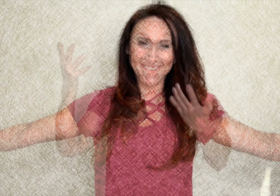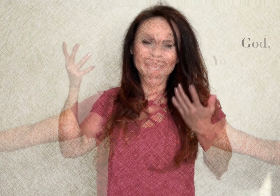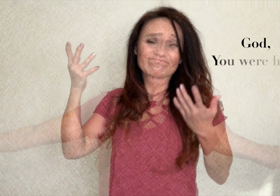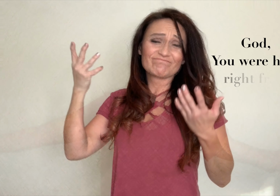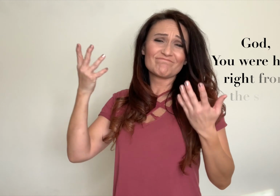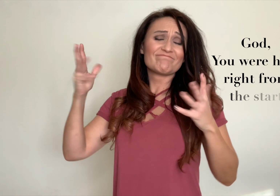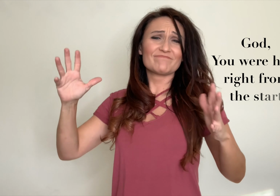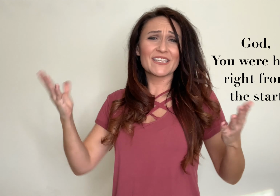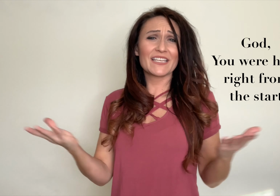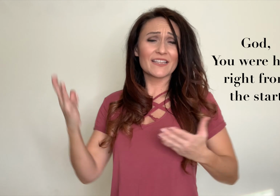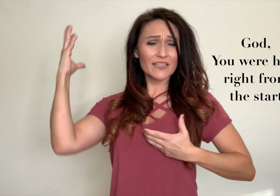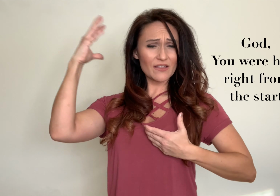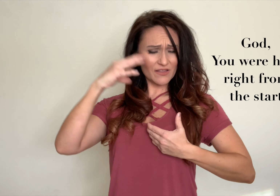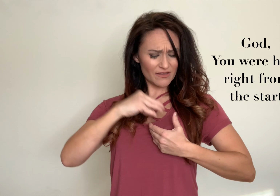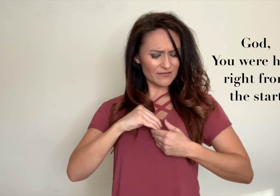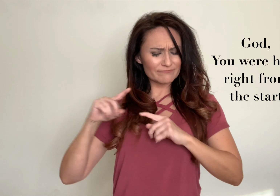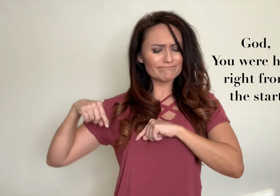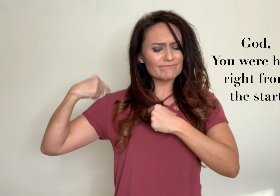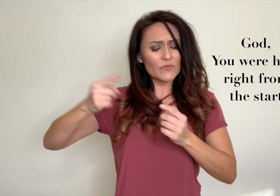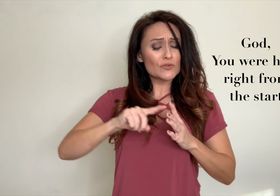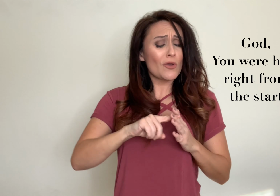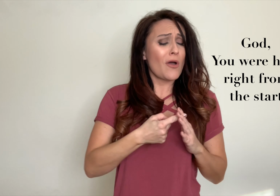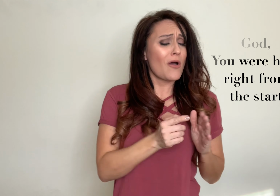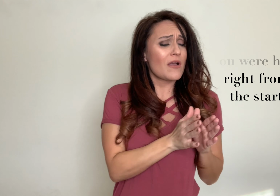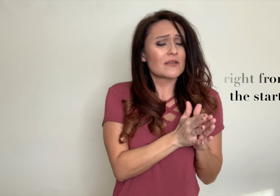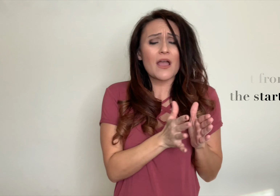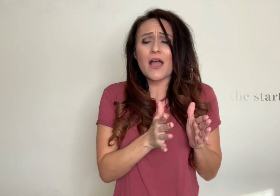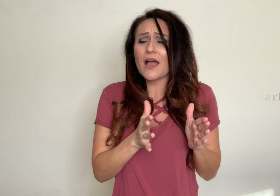dust. God, you were here right from the